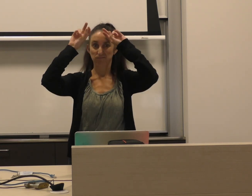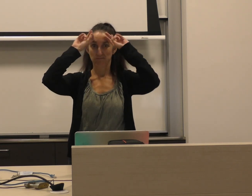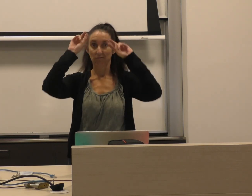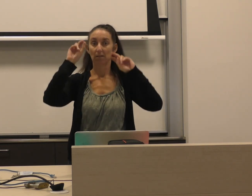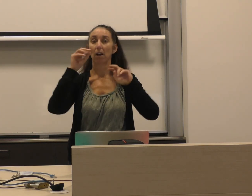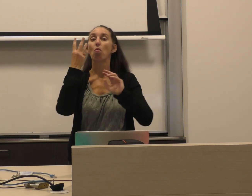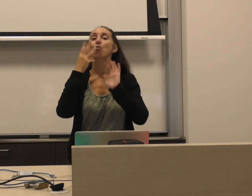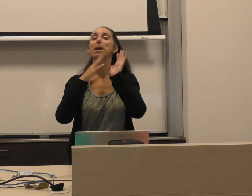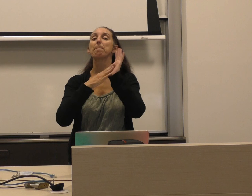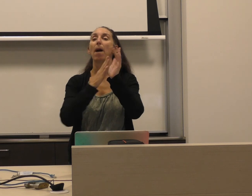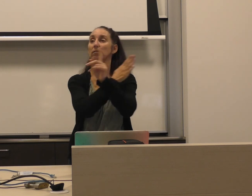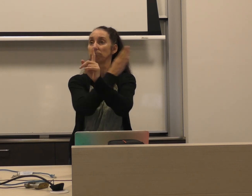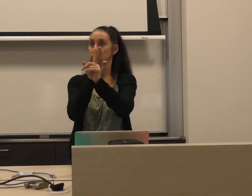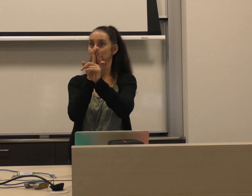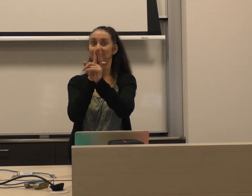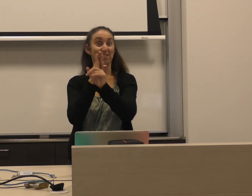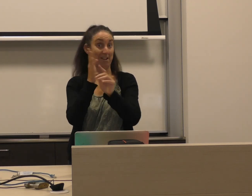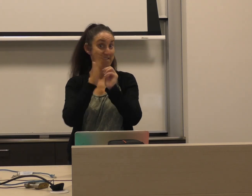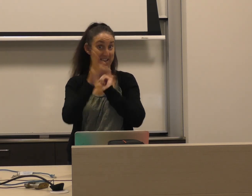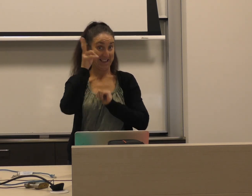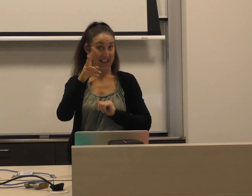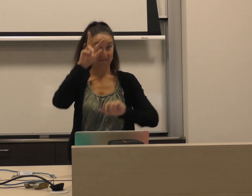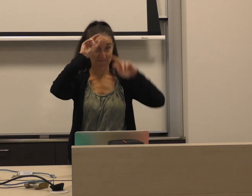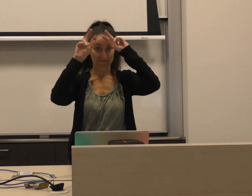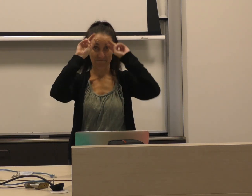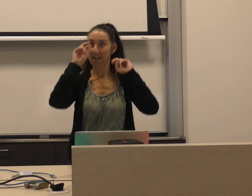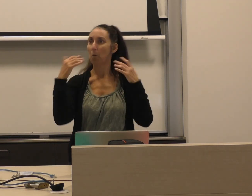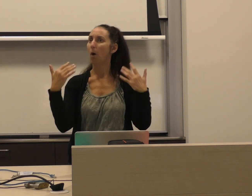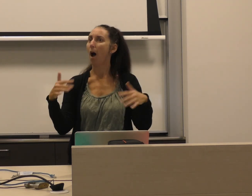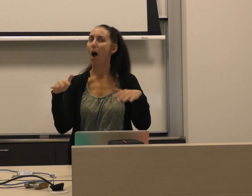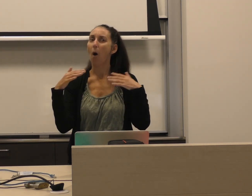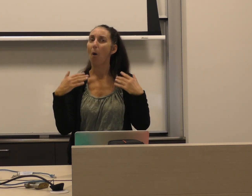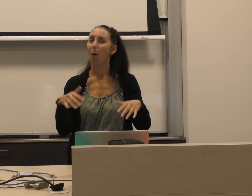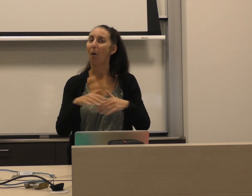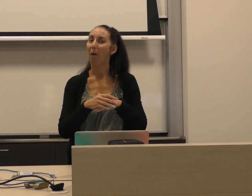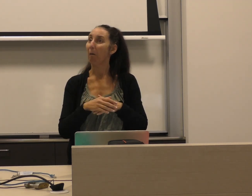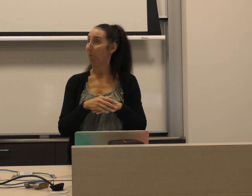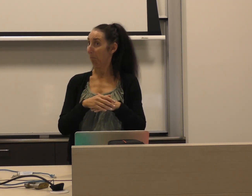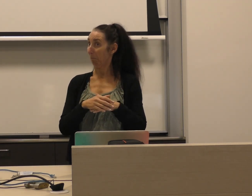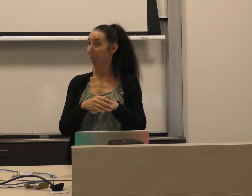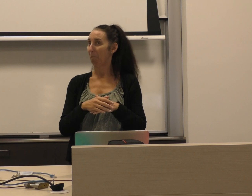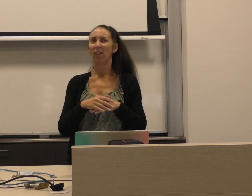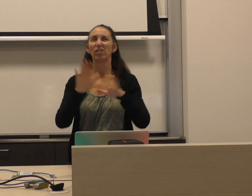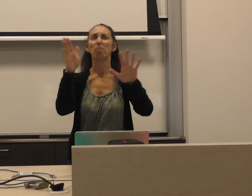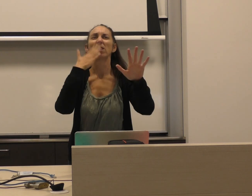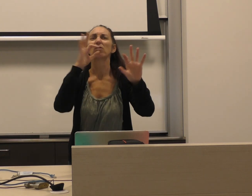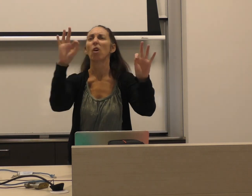And they thought, I'm never going to do this again. And it was probably lasted for about 3 months or so.